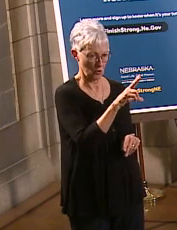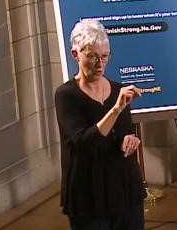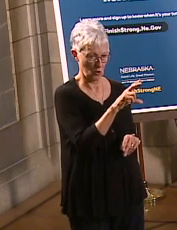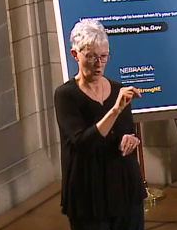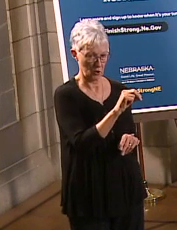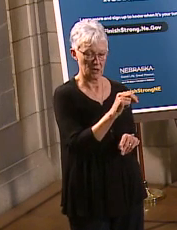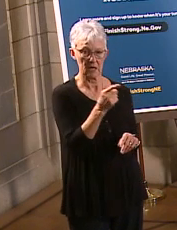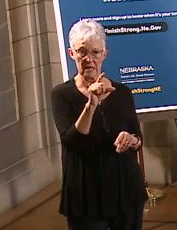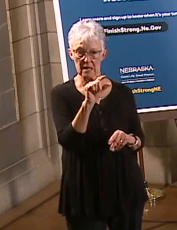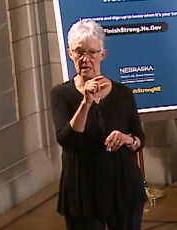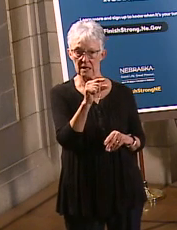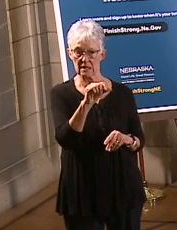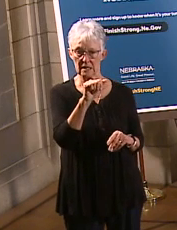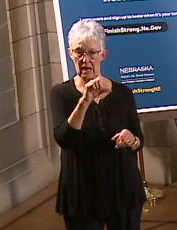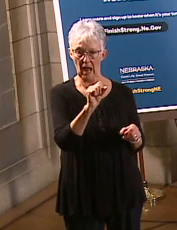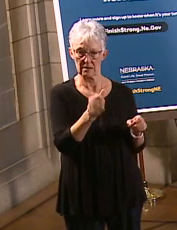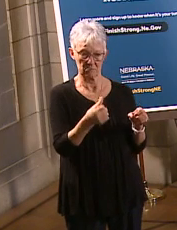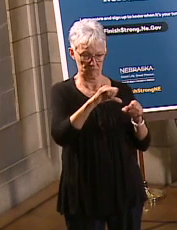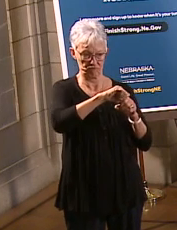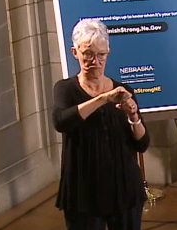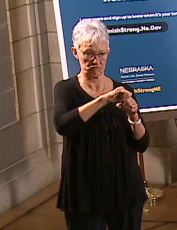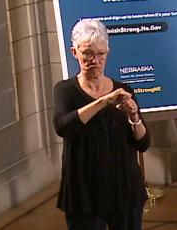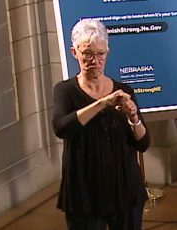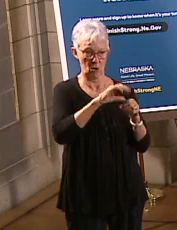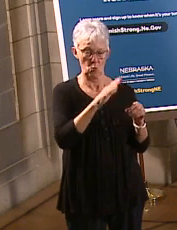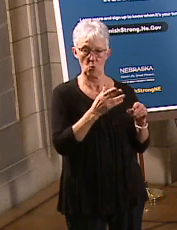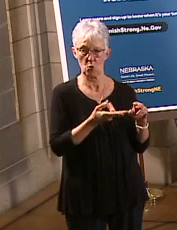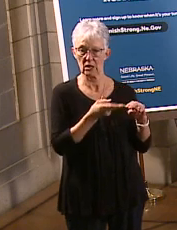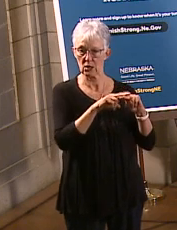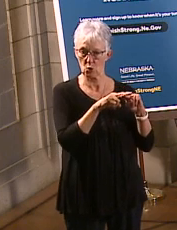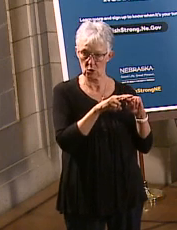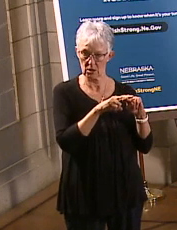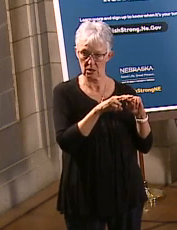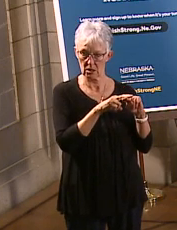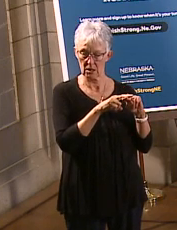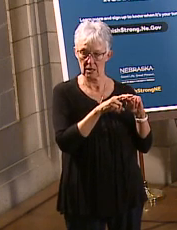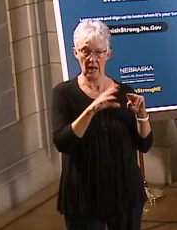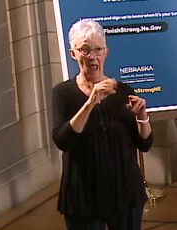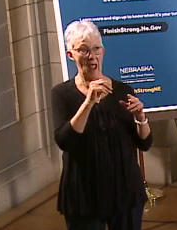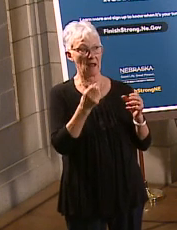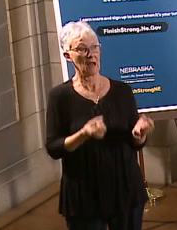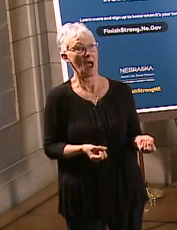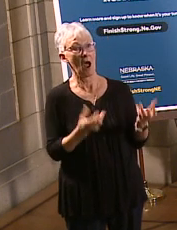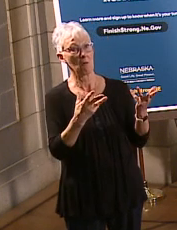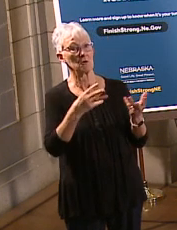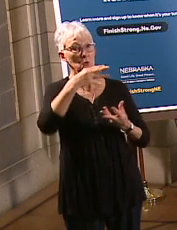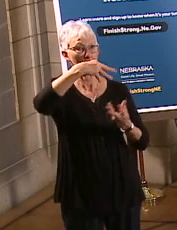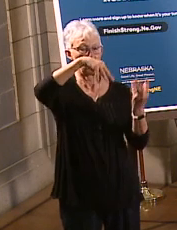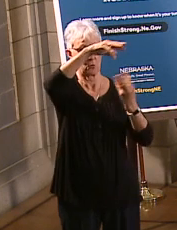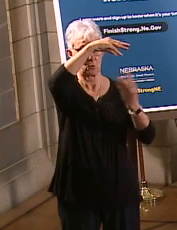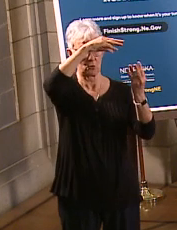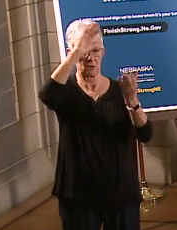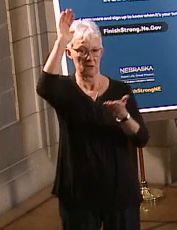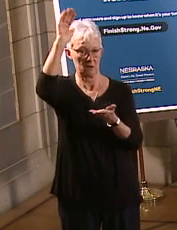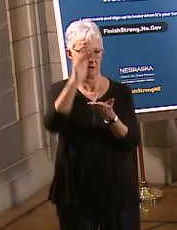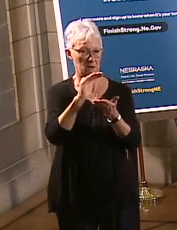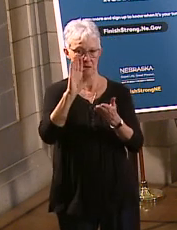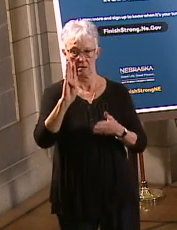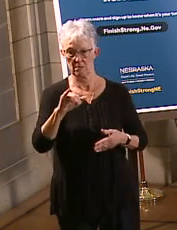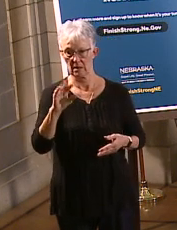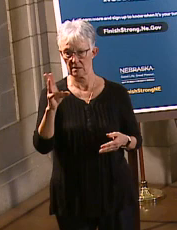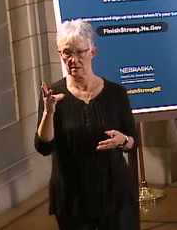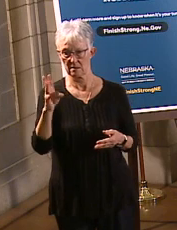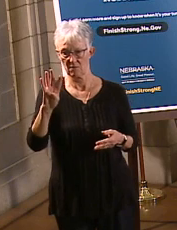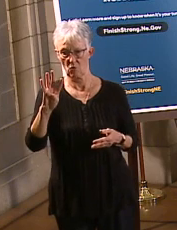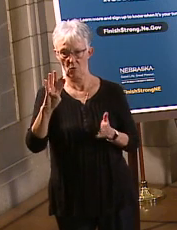by 18.5 million gallons per year, and the CO2 emission for that period of time would decrease by 64,000